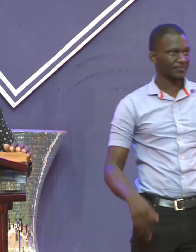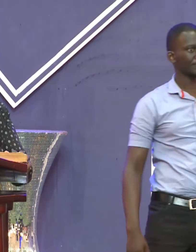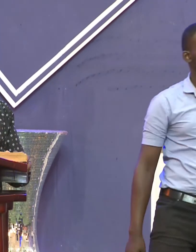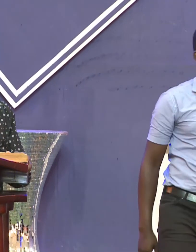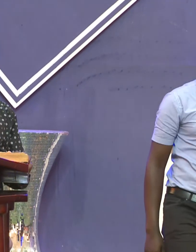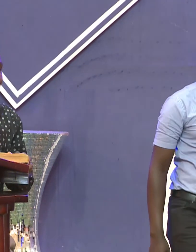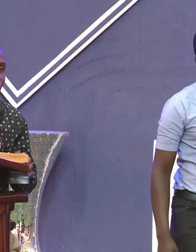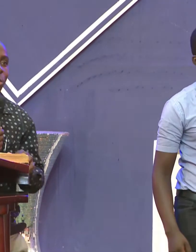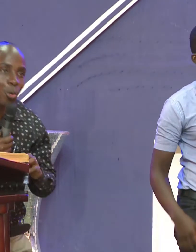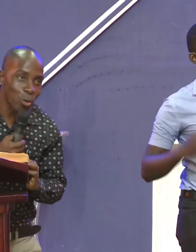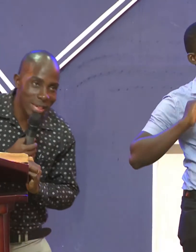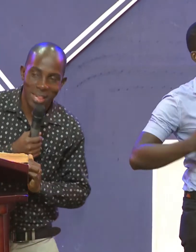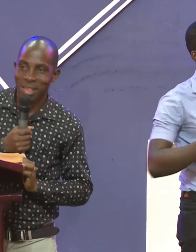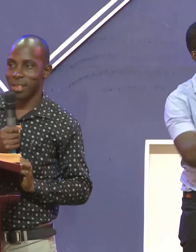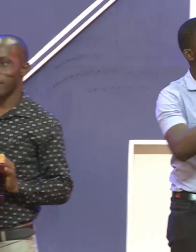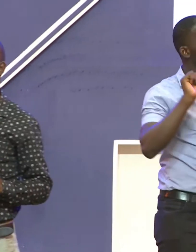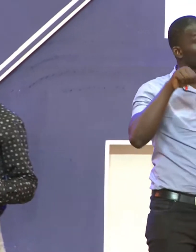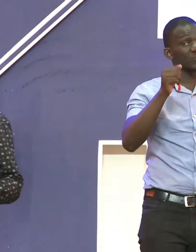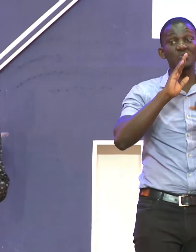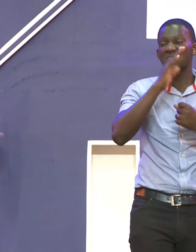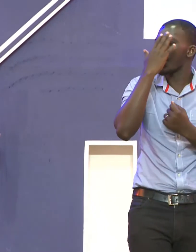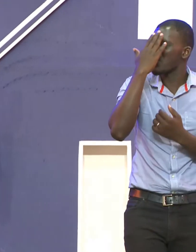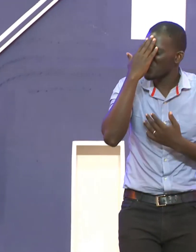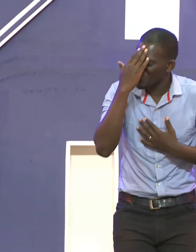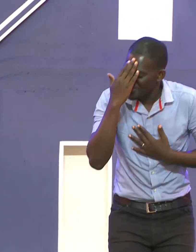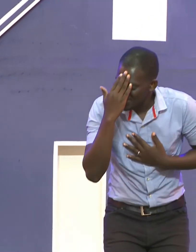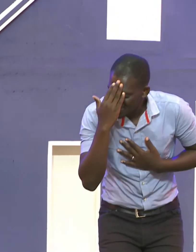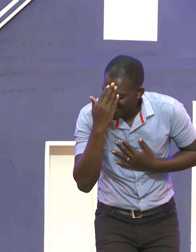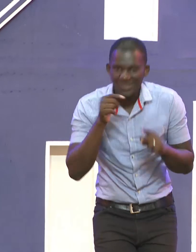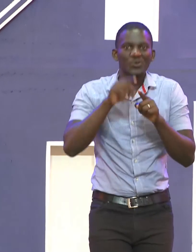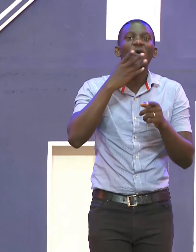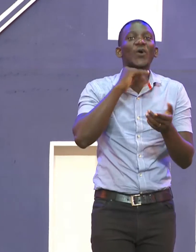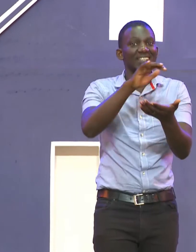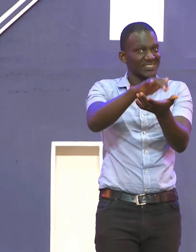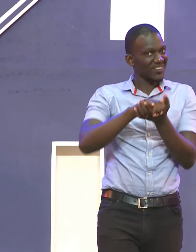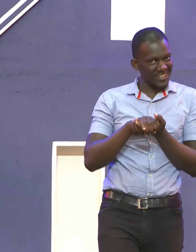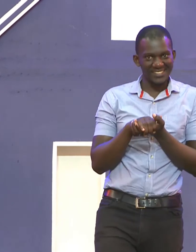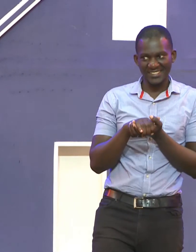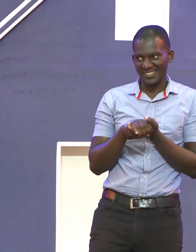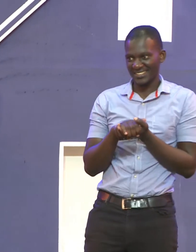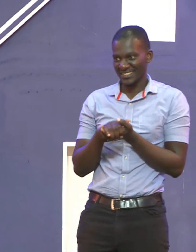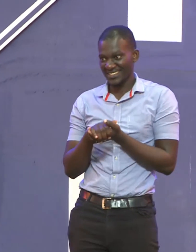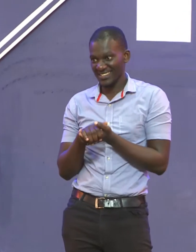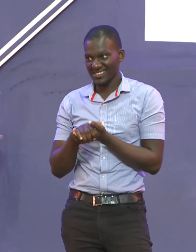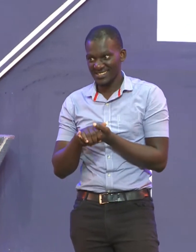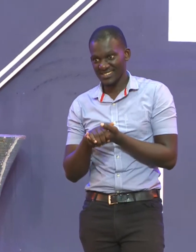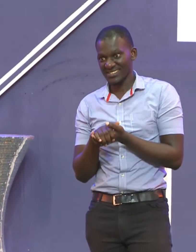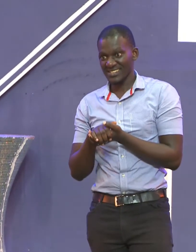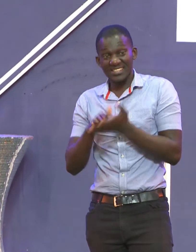bring it. Tojja kuba mugovu mulunji. You will not be a good submissive wife eri omwami wo unto your